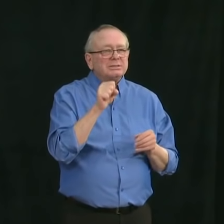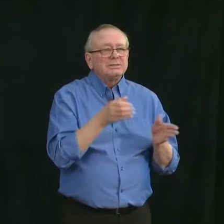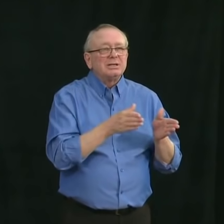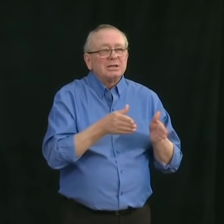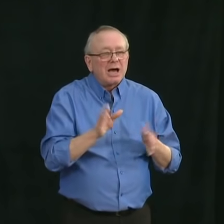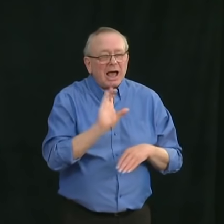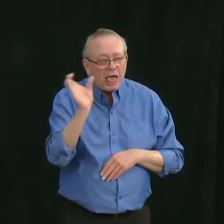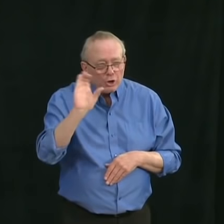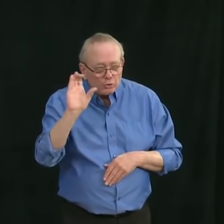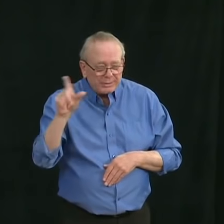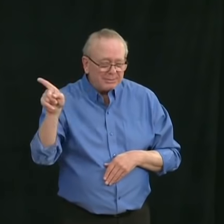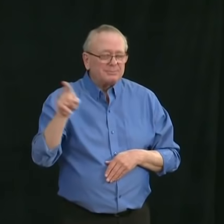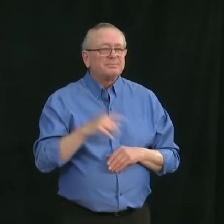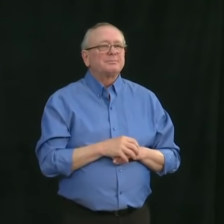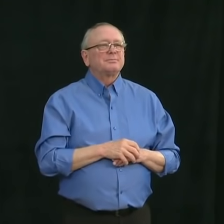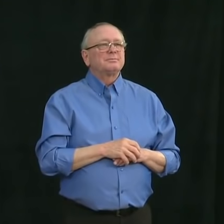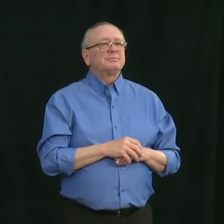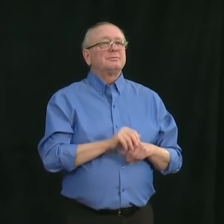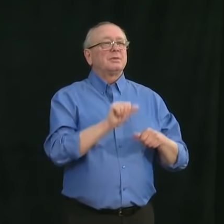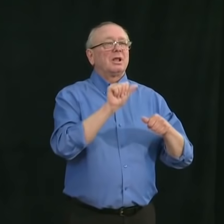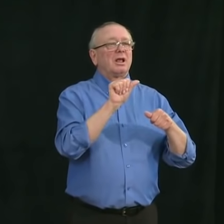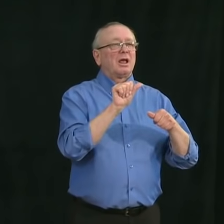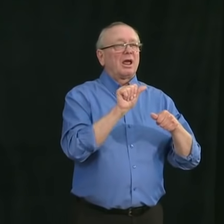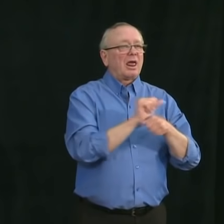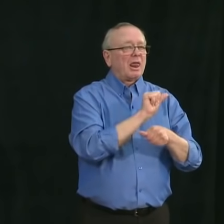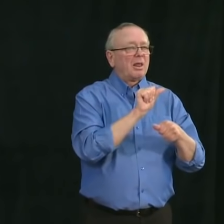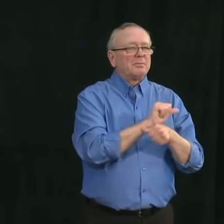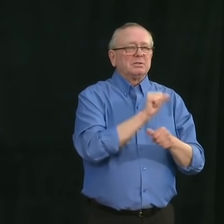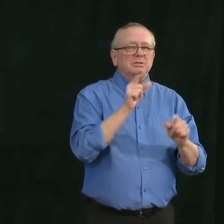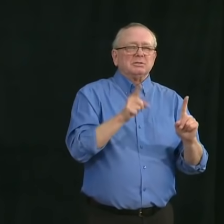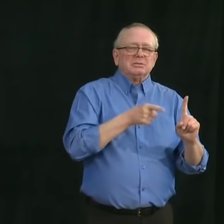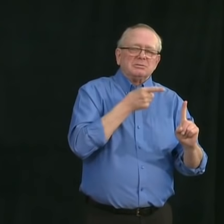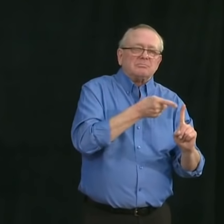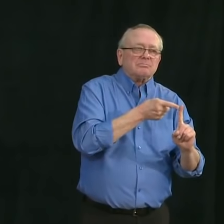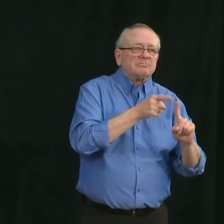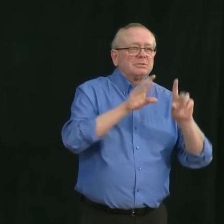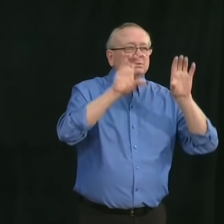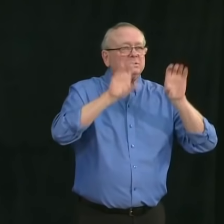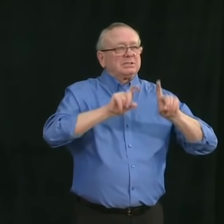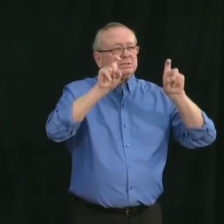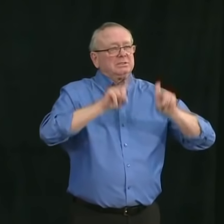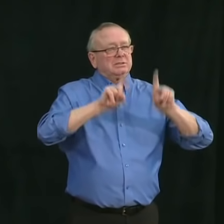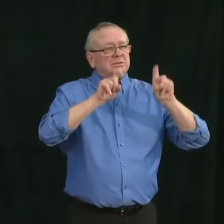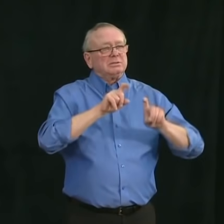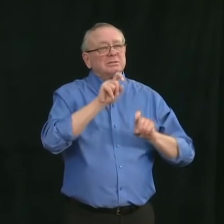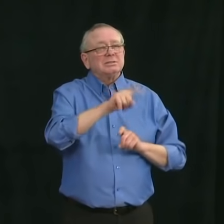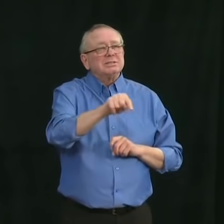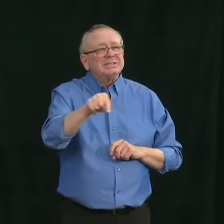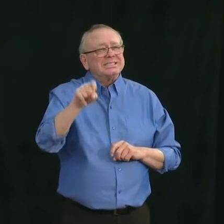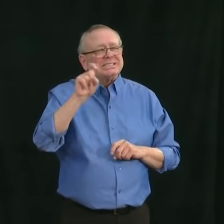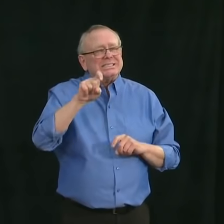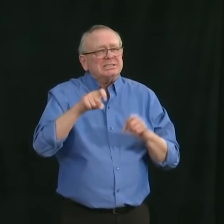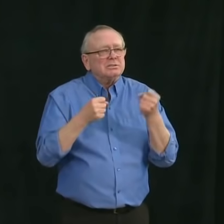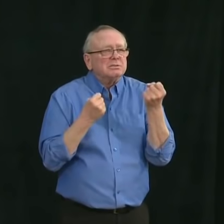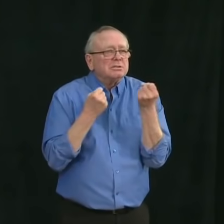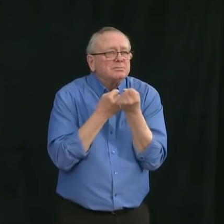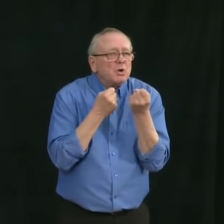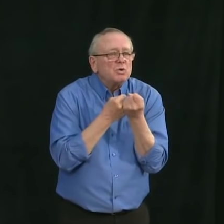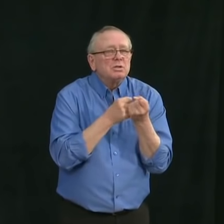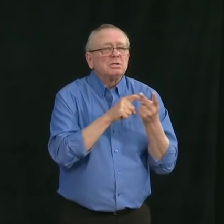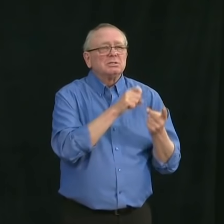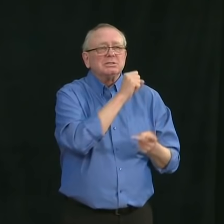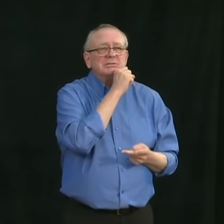prioritized testing in vulnerable populations, including the homeless population. Over 1,000 symptomatic